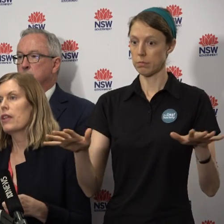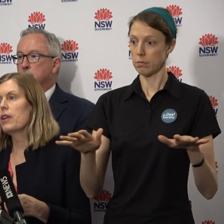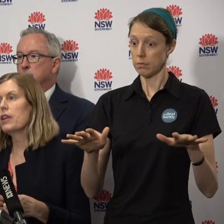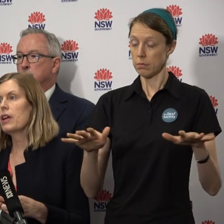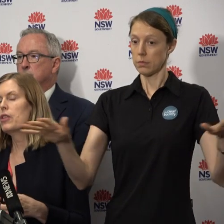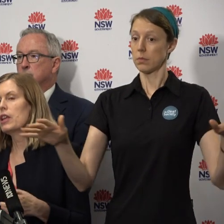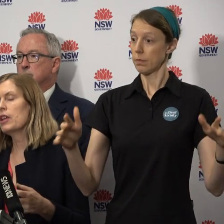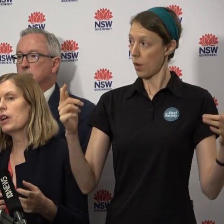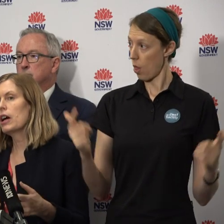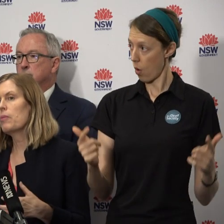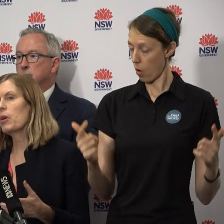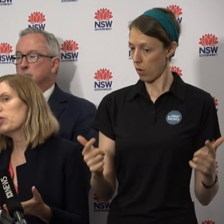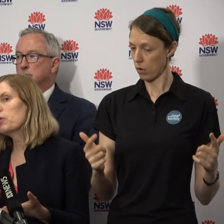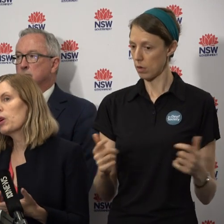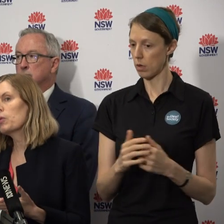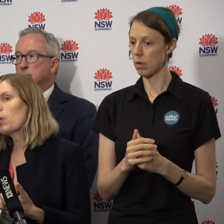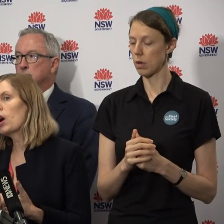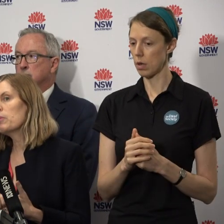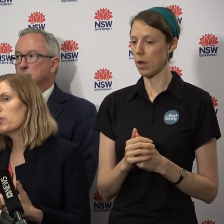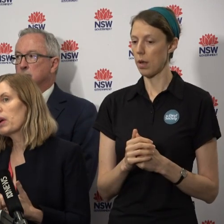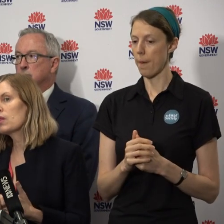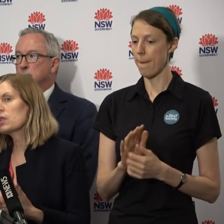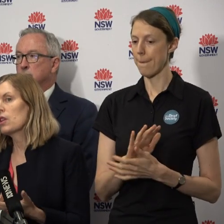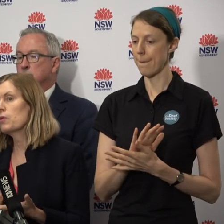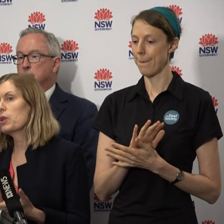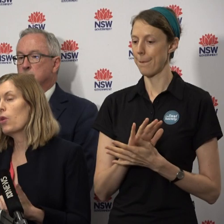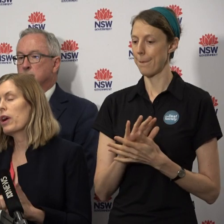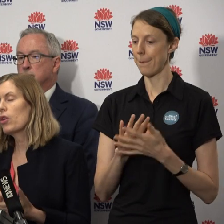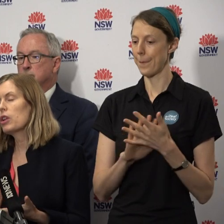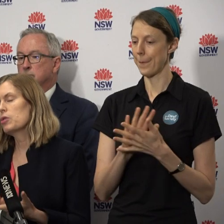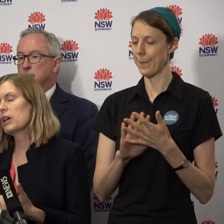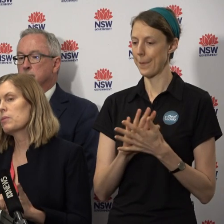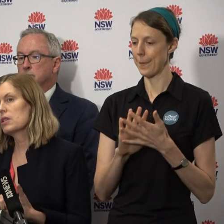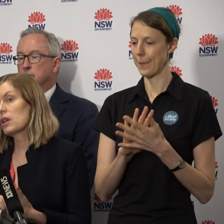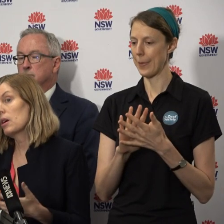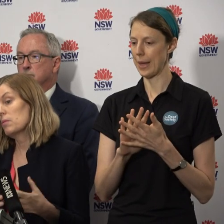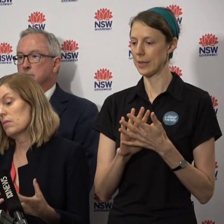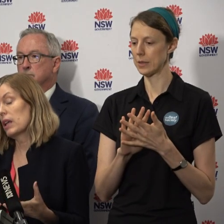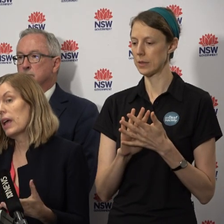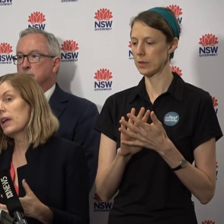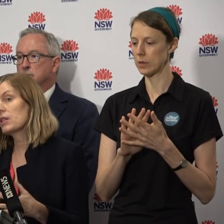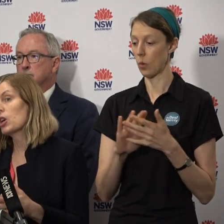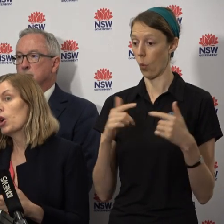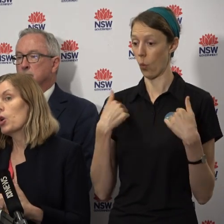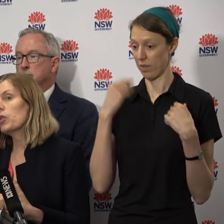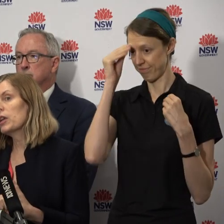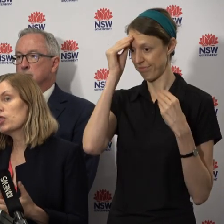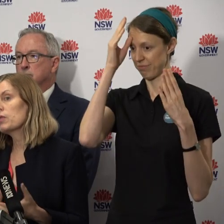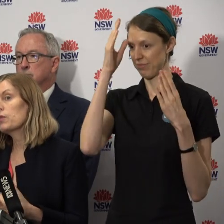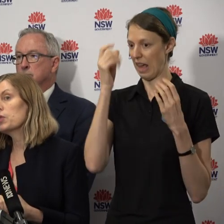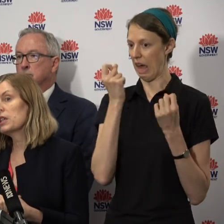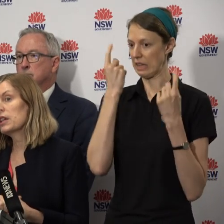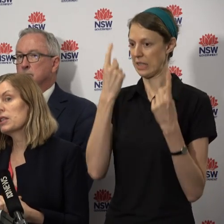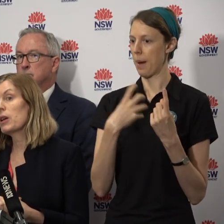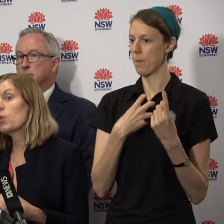high, then the requirement around or our knowledge becomes enhanced. The issue